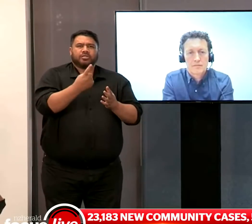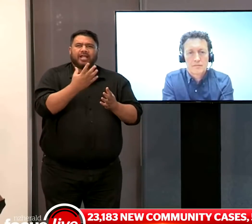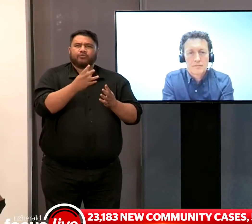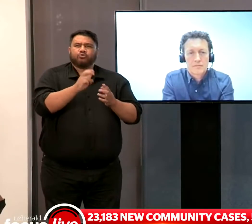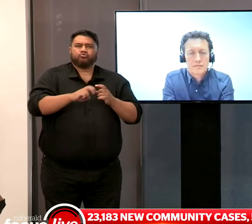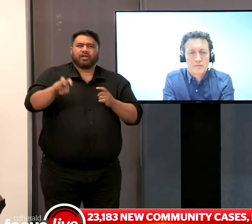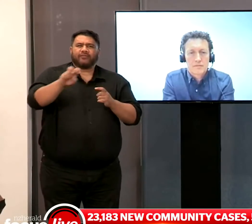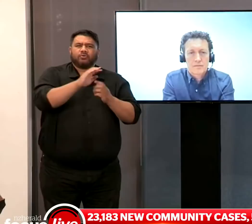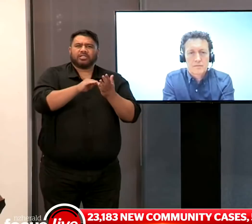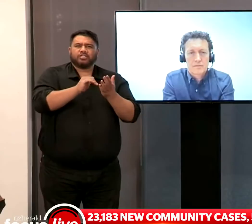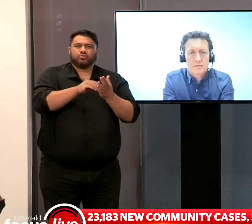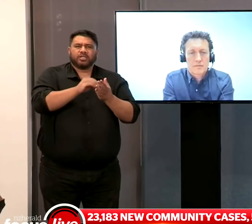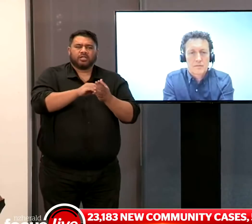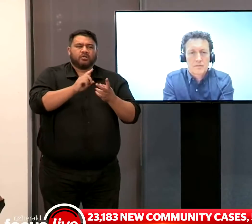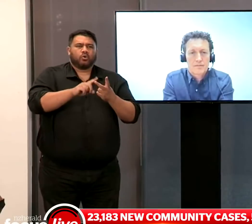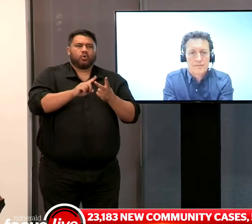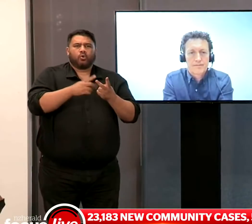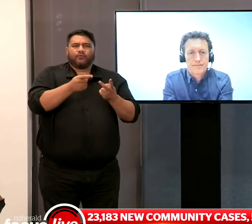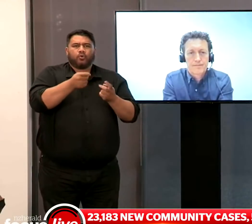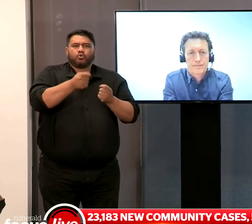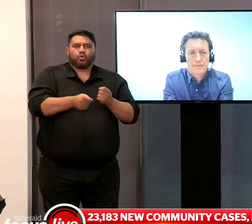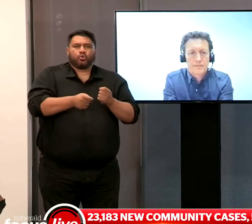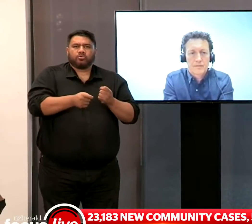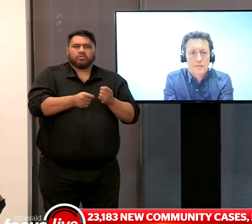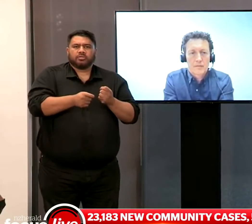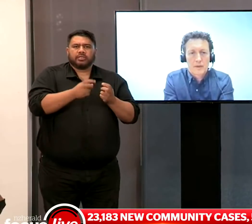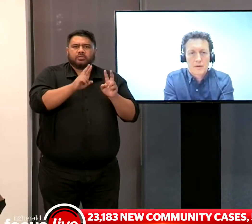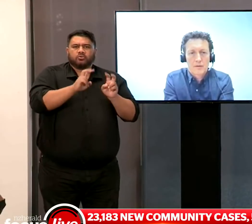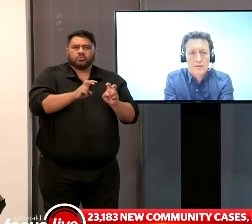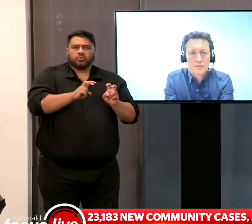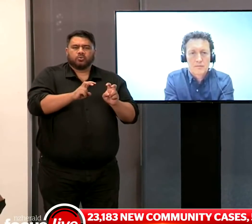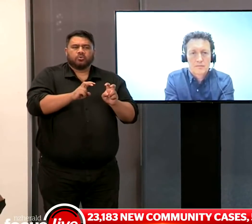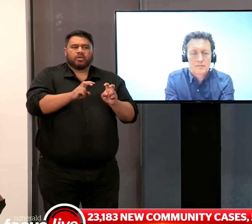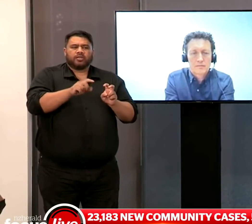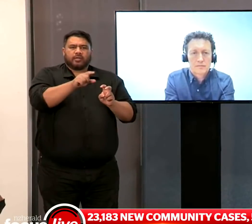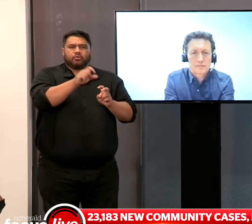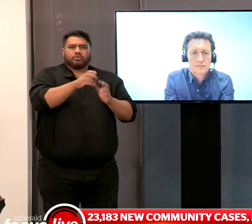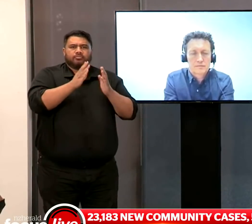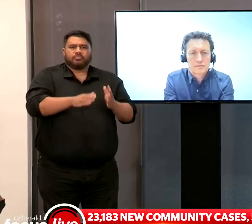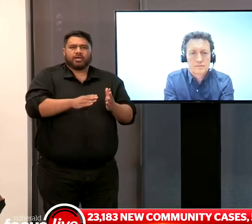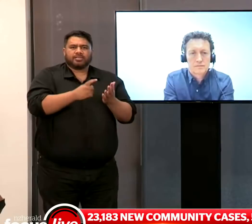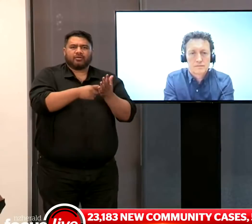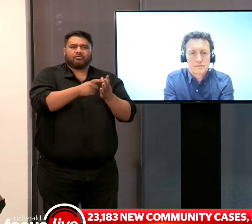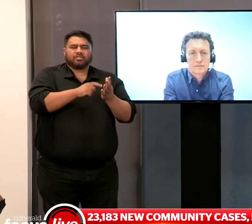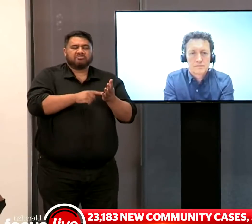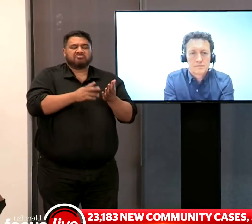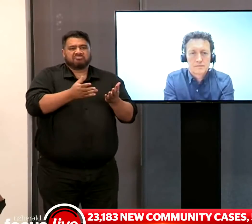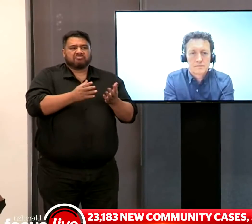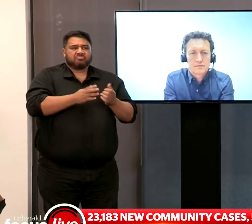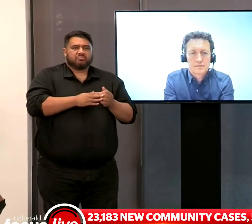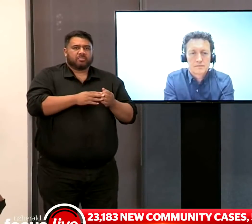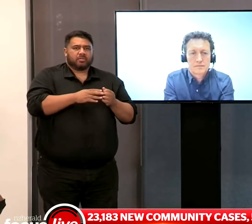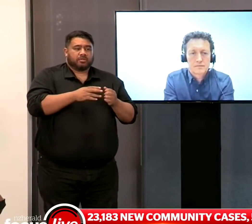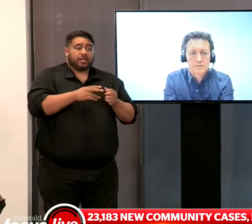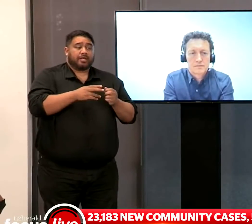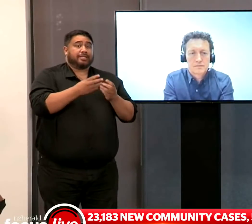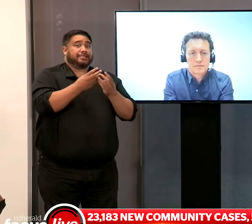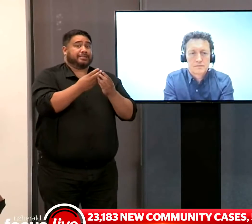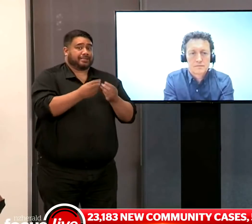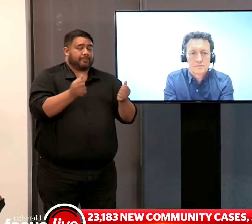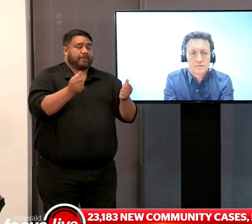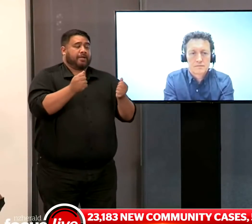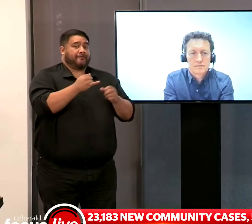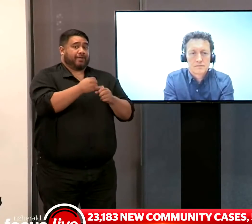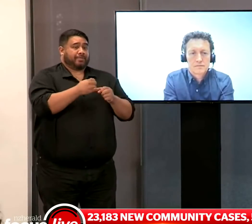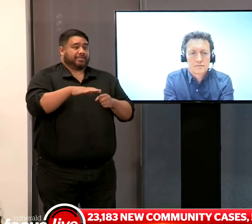for supporting a court matter. And there were discussions with pharmacy, and